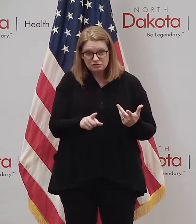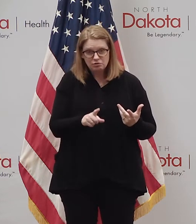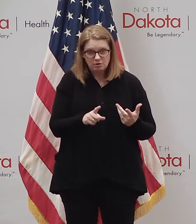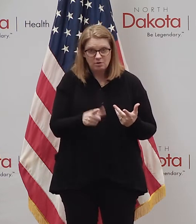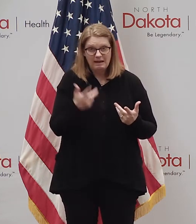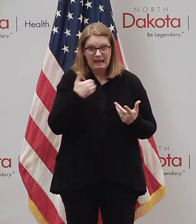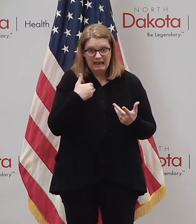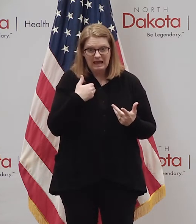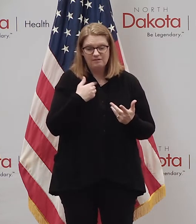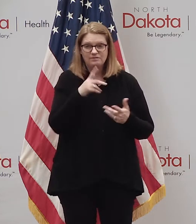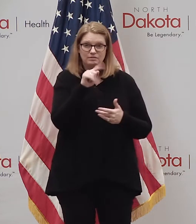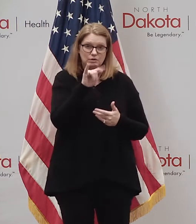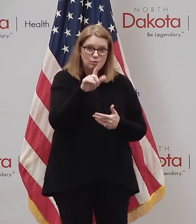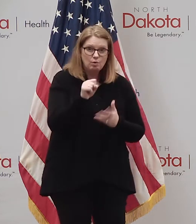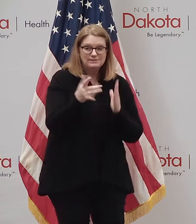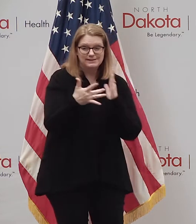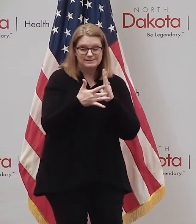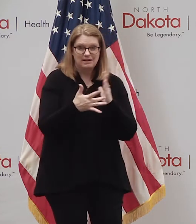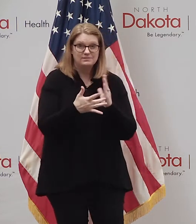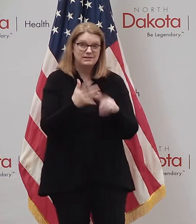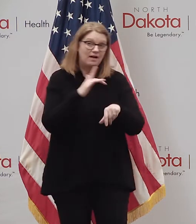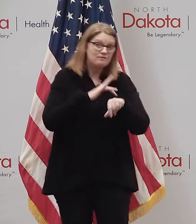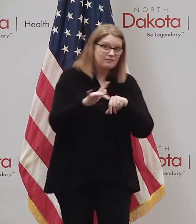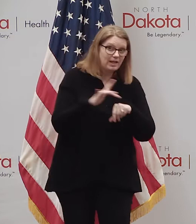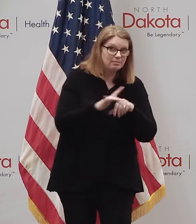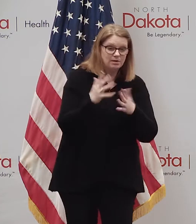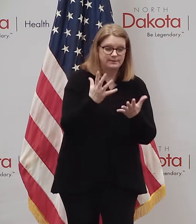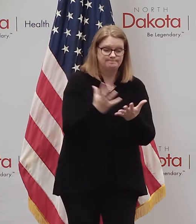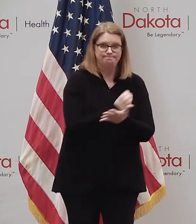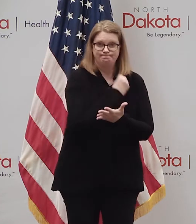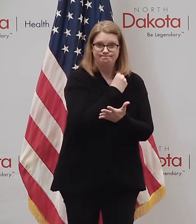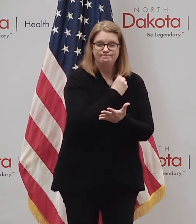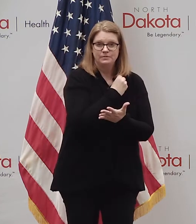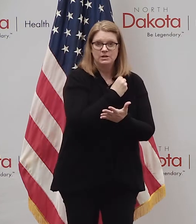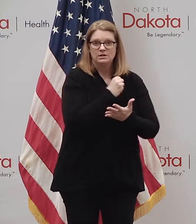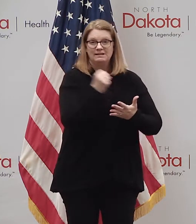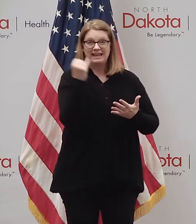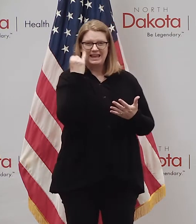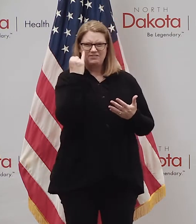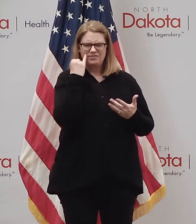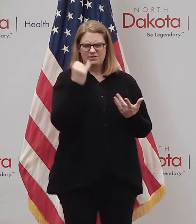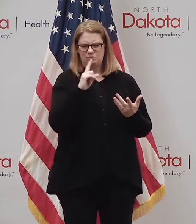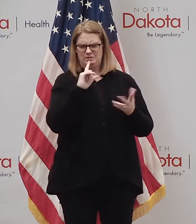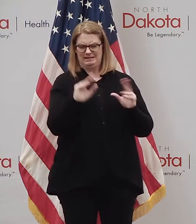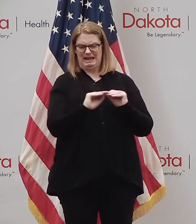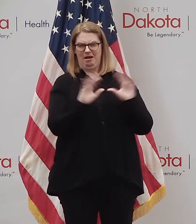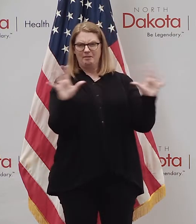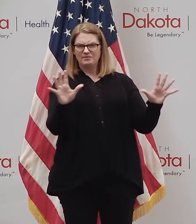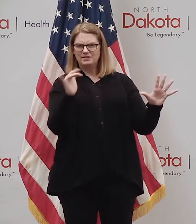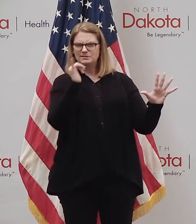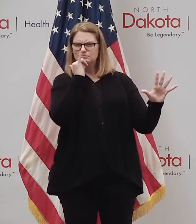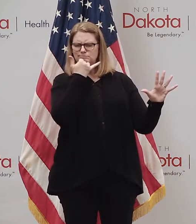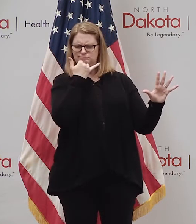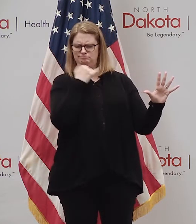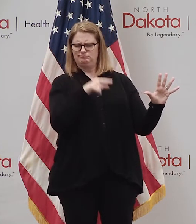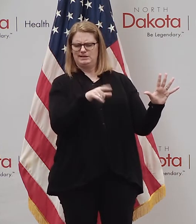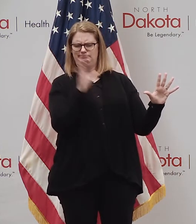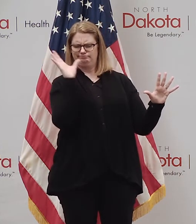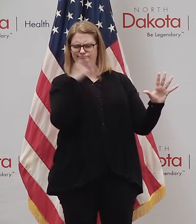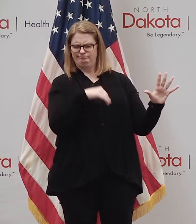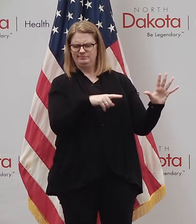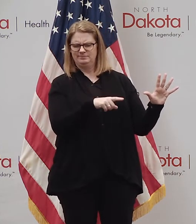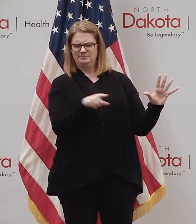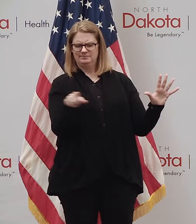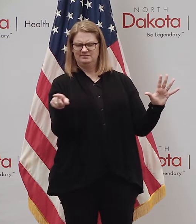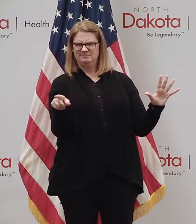we've got the tools and the technologies to make sure that we're making sure that if there's any sort of obvious abnormalities compared to past